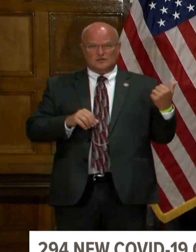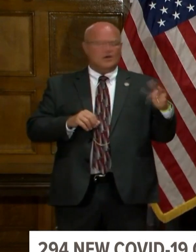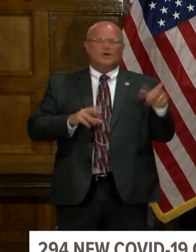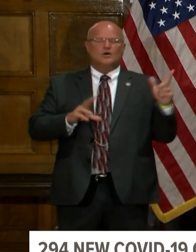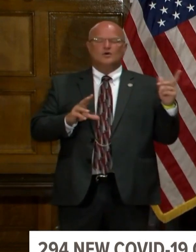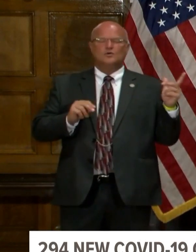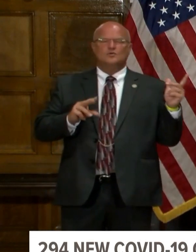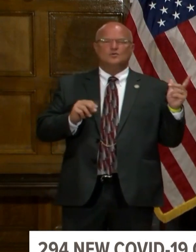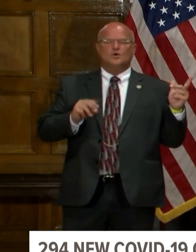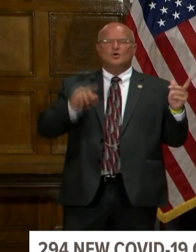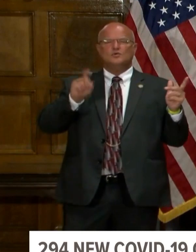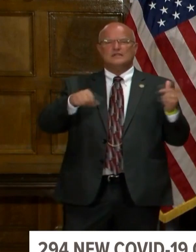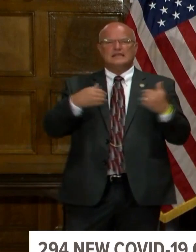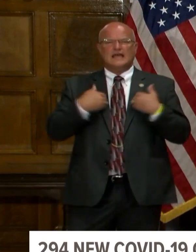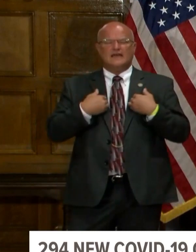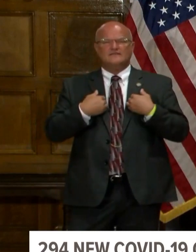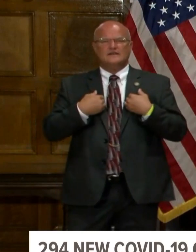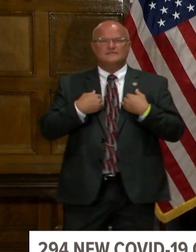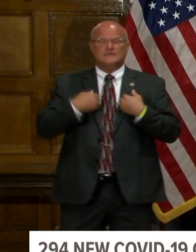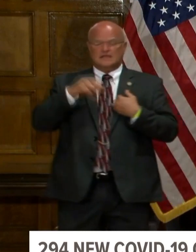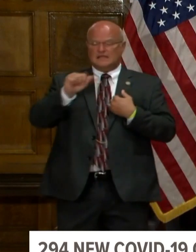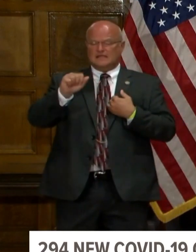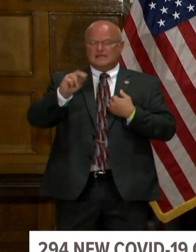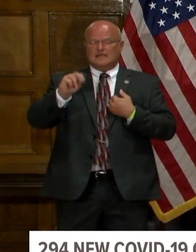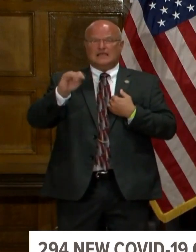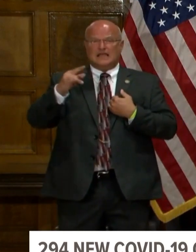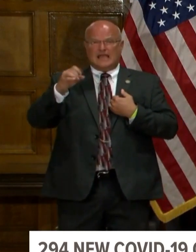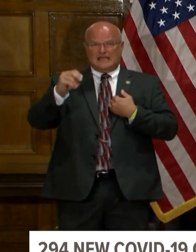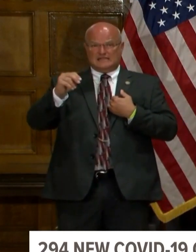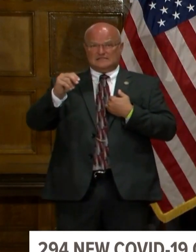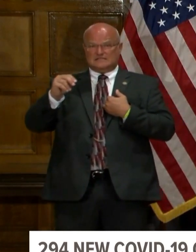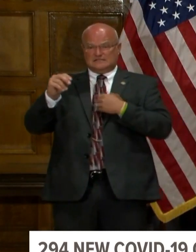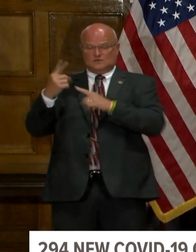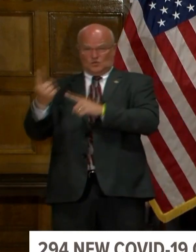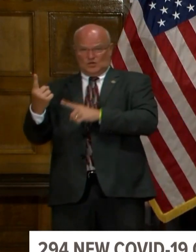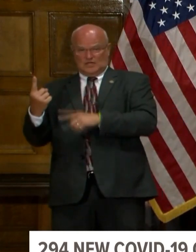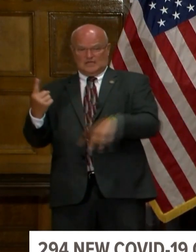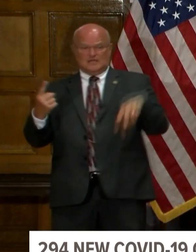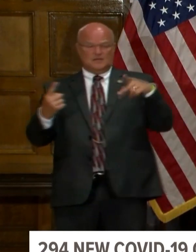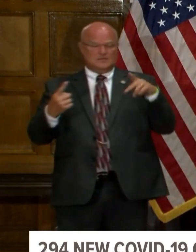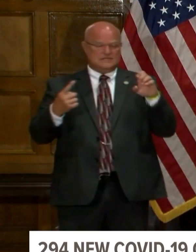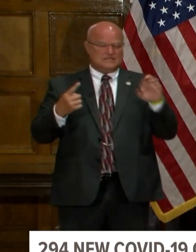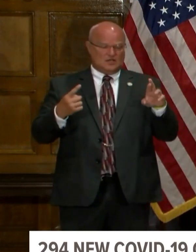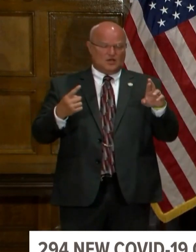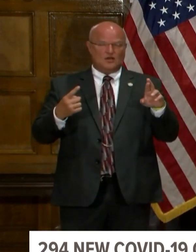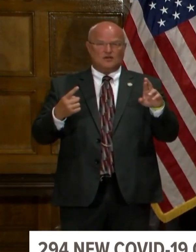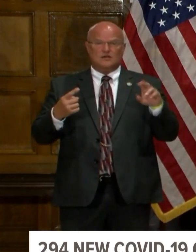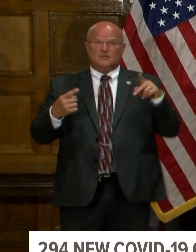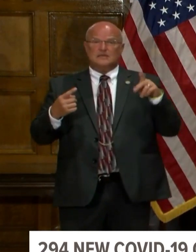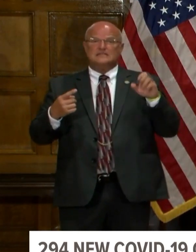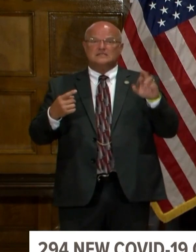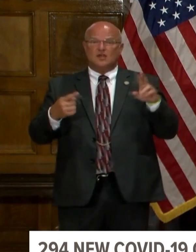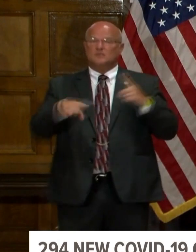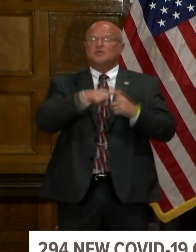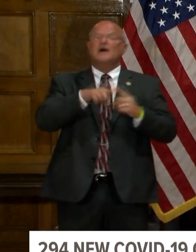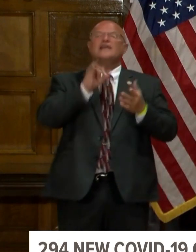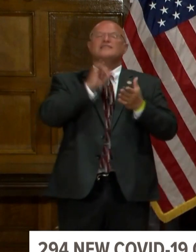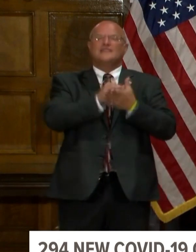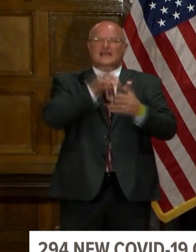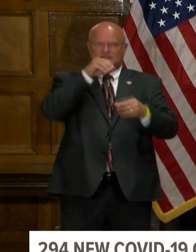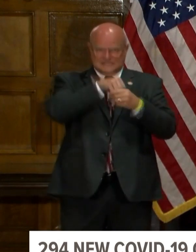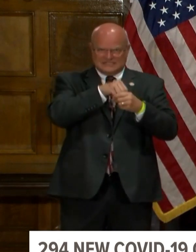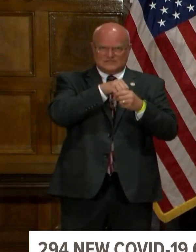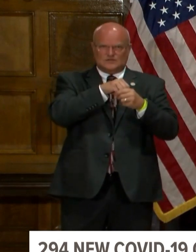you'd have to have the antigen test and then a PCR test, and when the PCR test is complete, if it's positive, that's when it